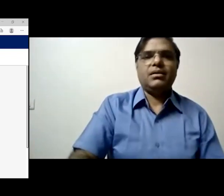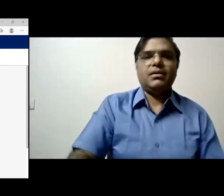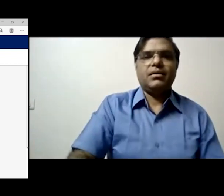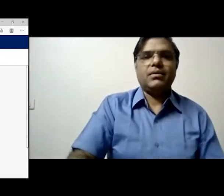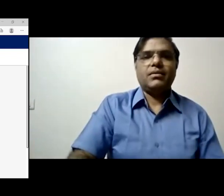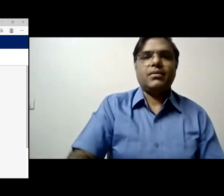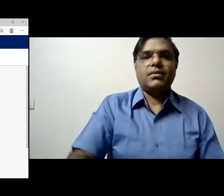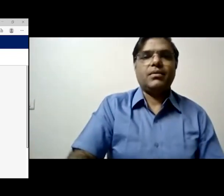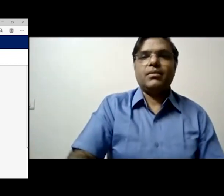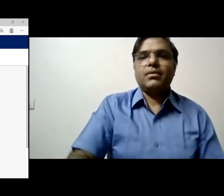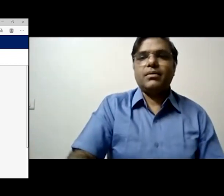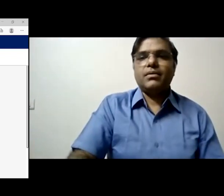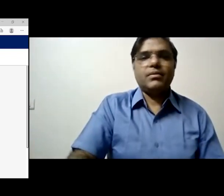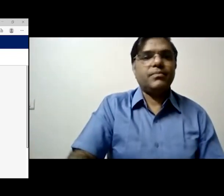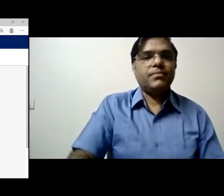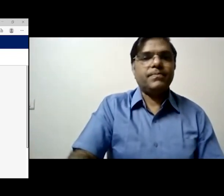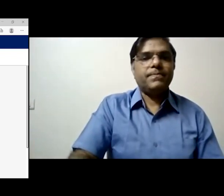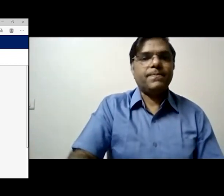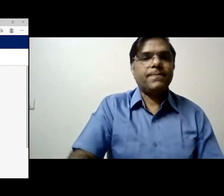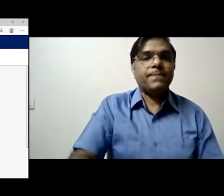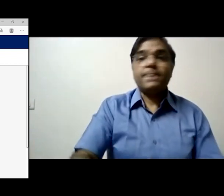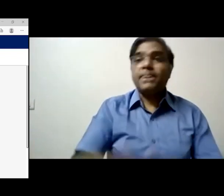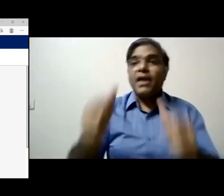And you have to put the ID also, photo ID.